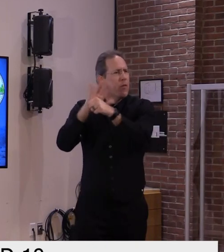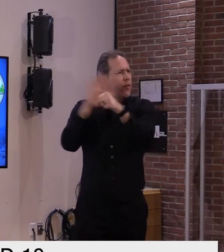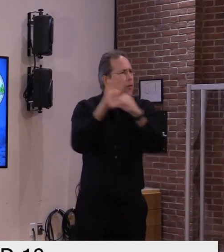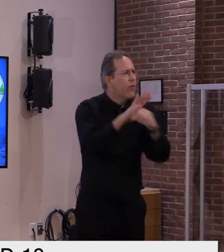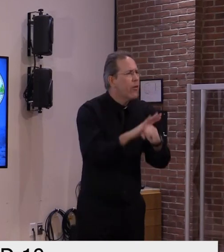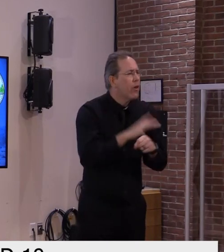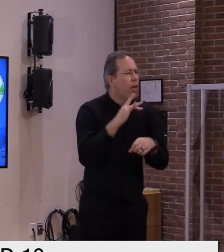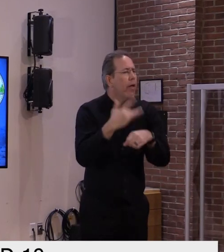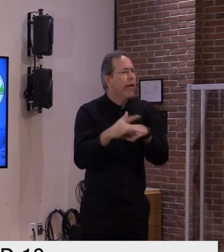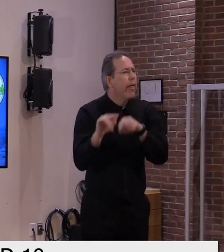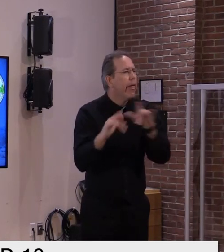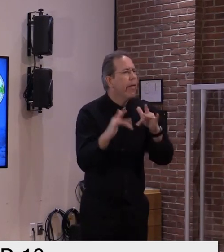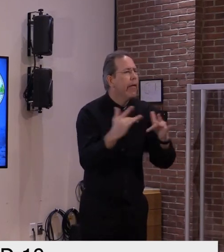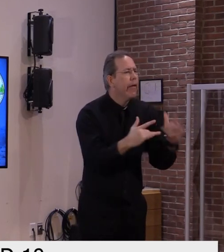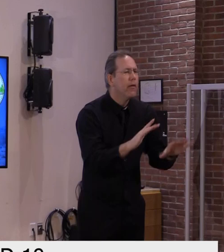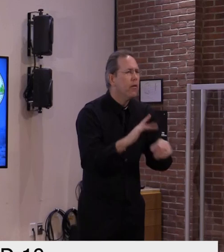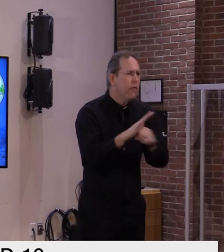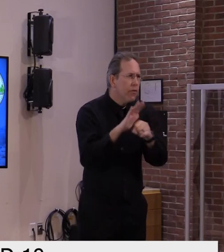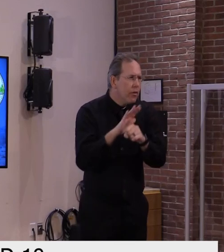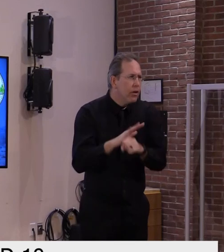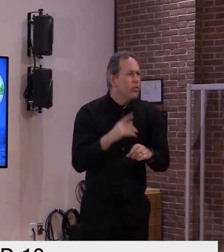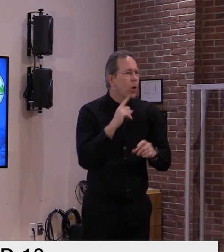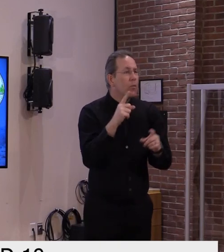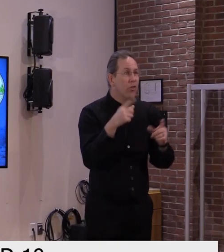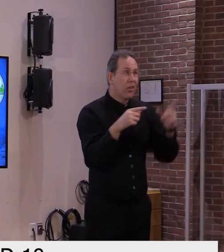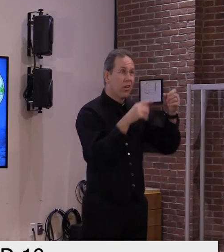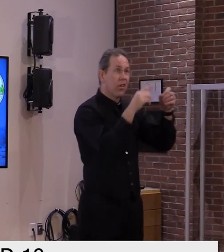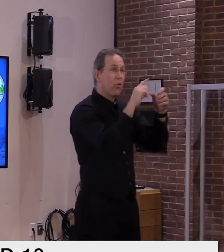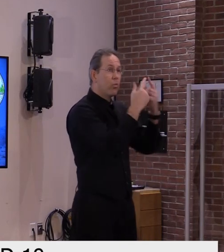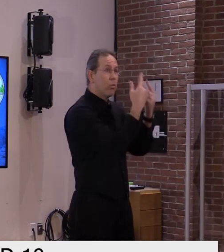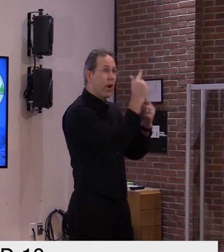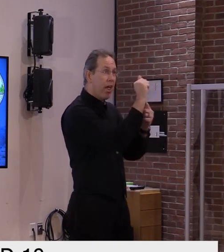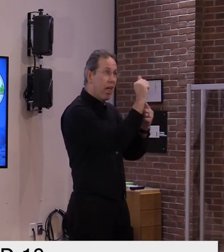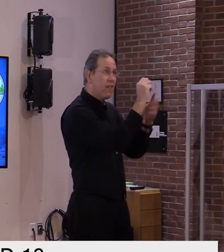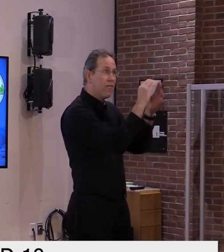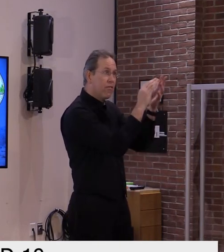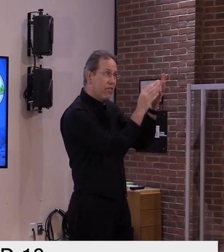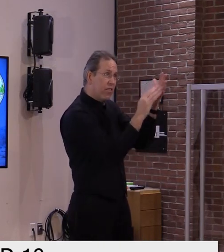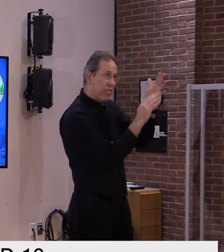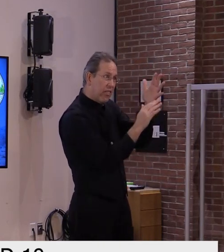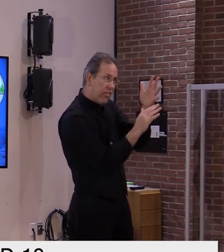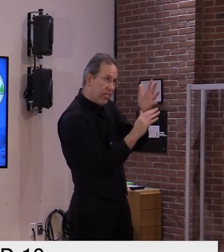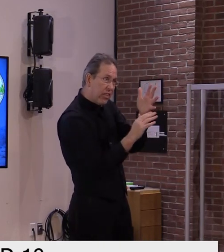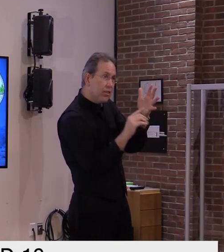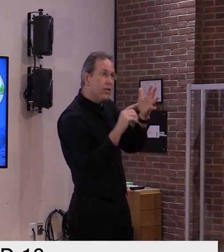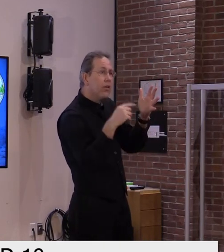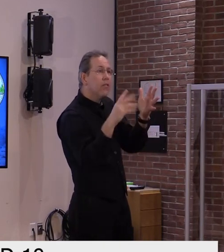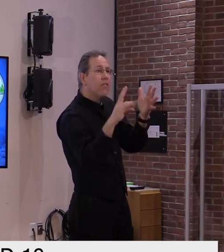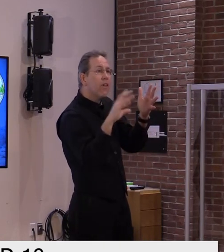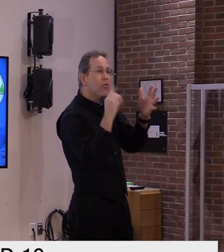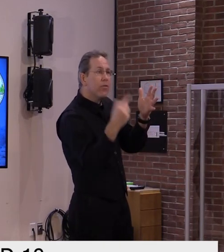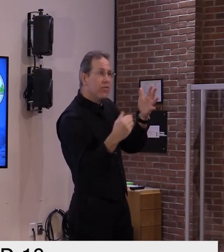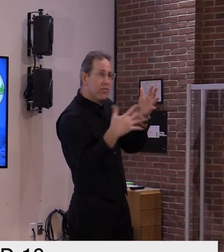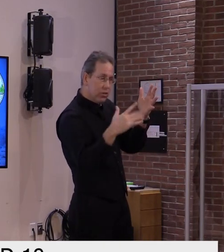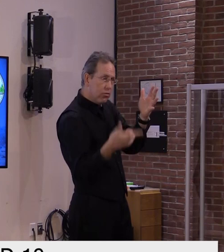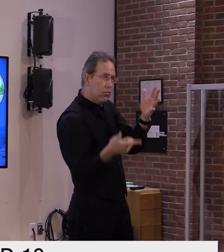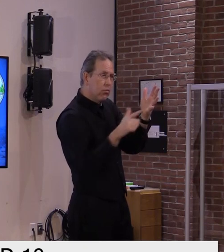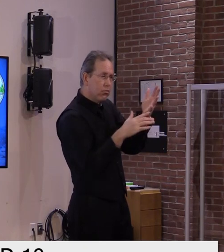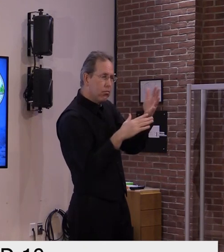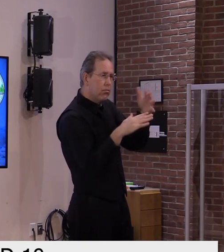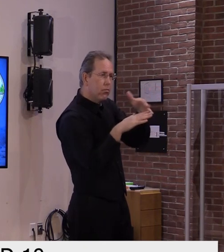a overlap period where the finishing up of 1A is occurring while the initiation of 1B is